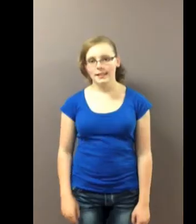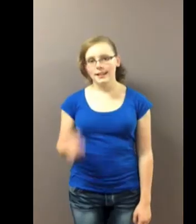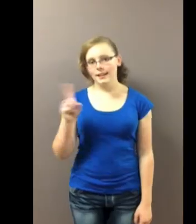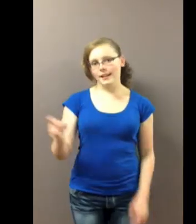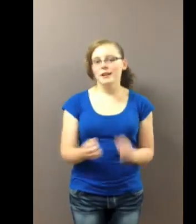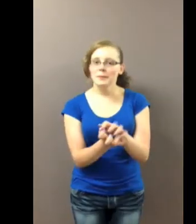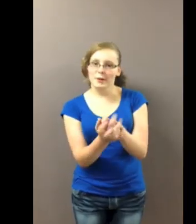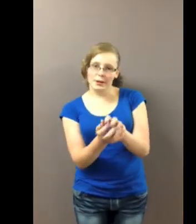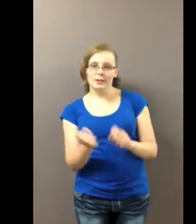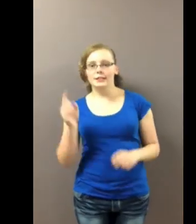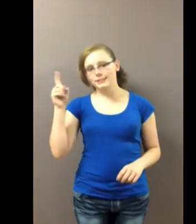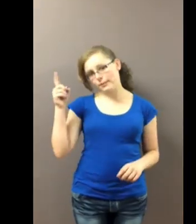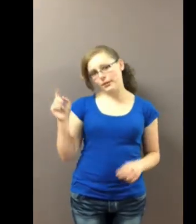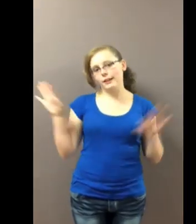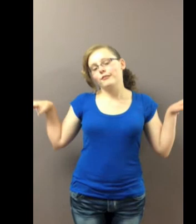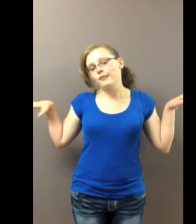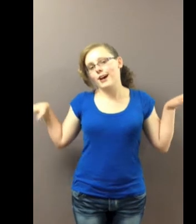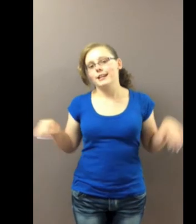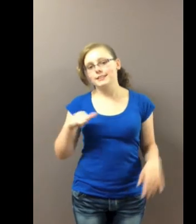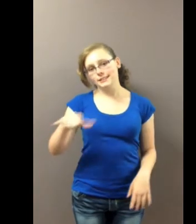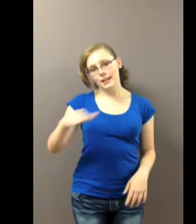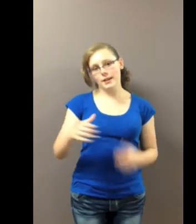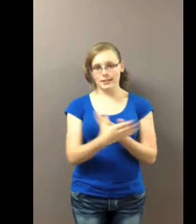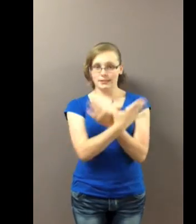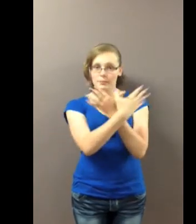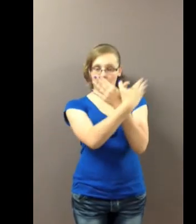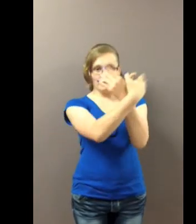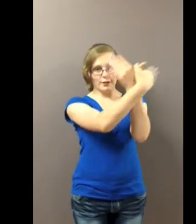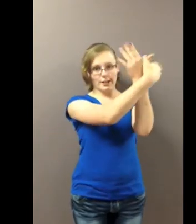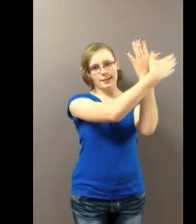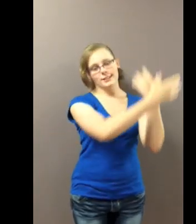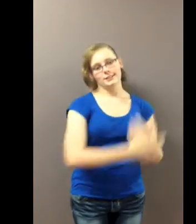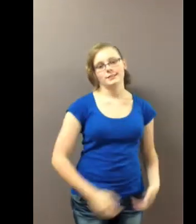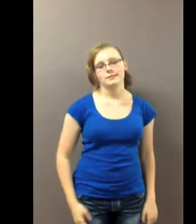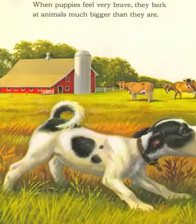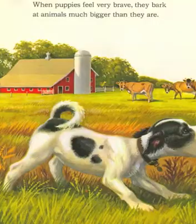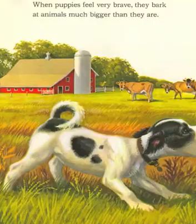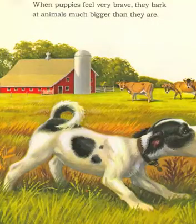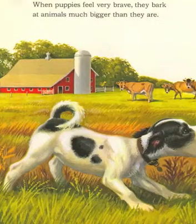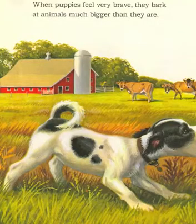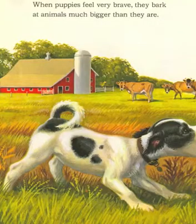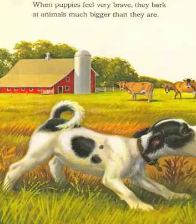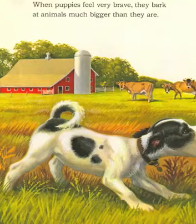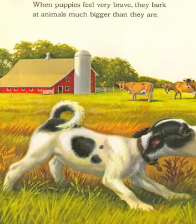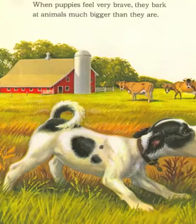Or they will bark at something that flies, like a butterfly. . . .